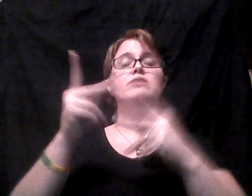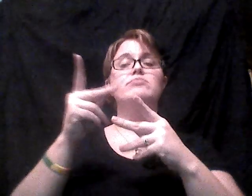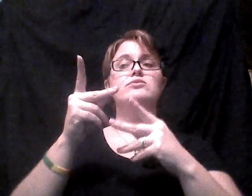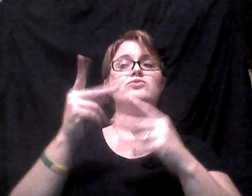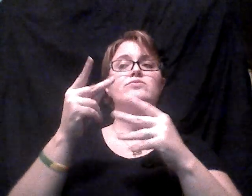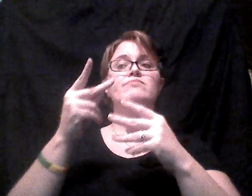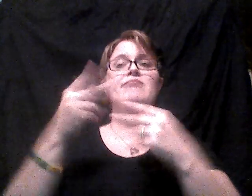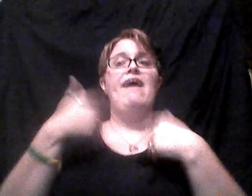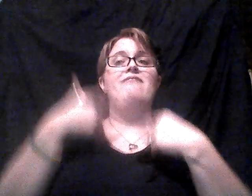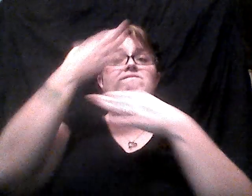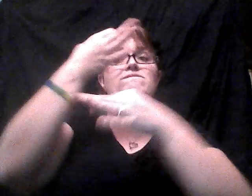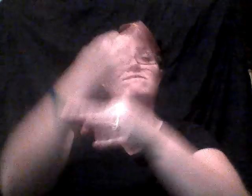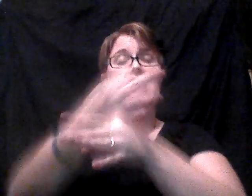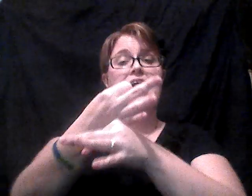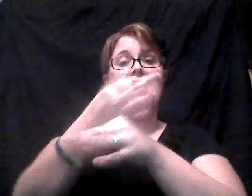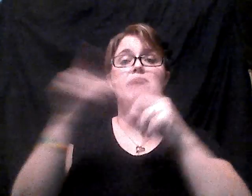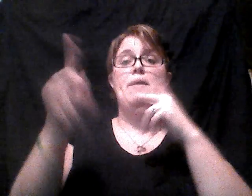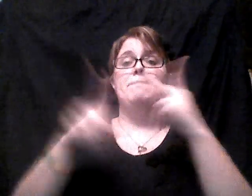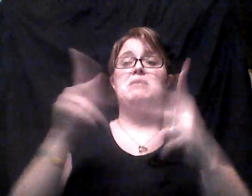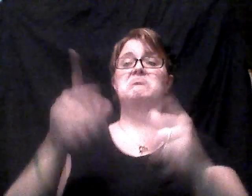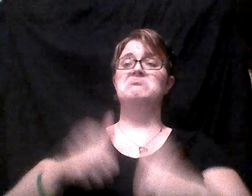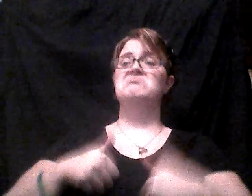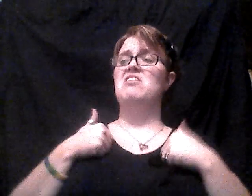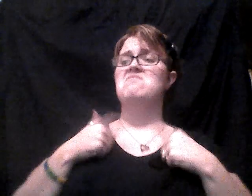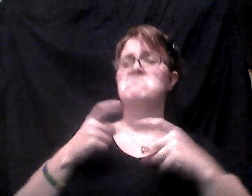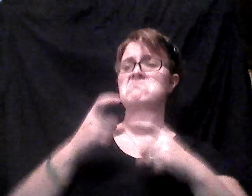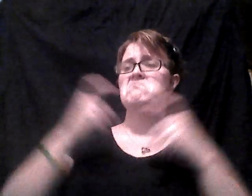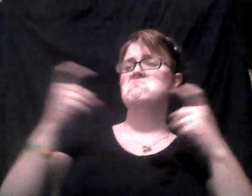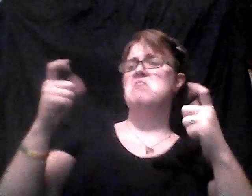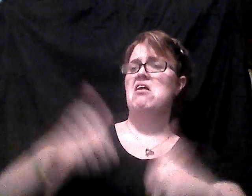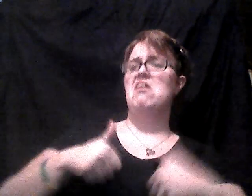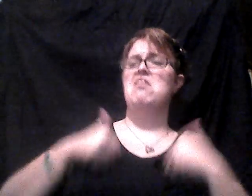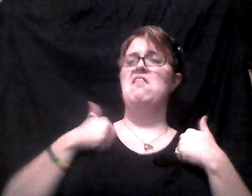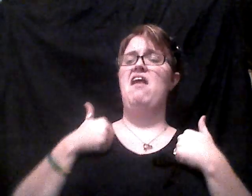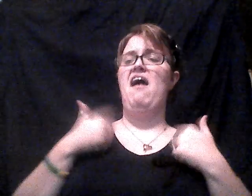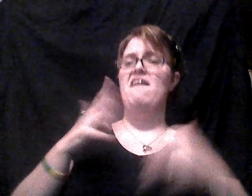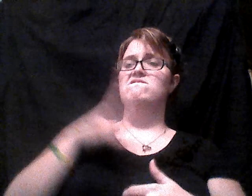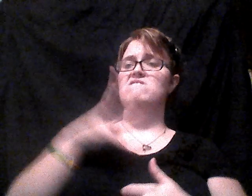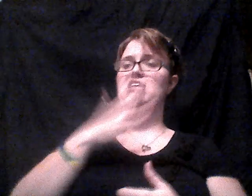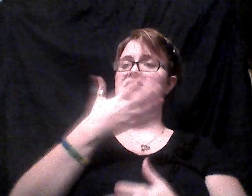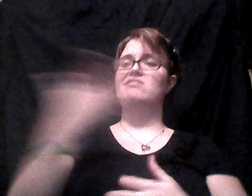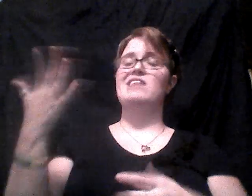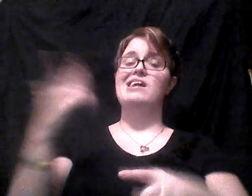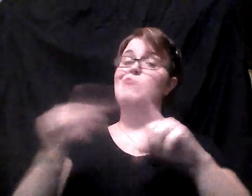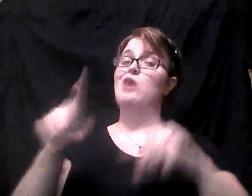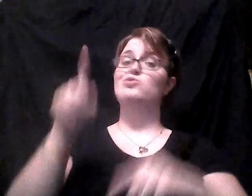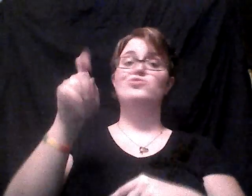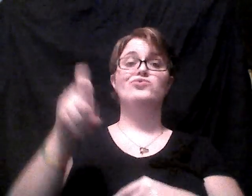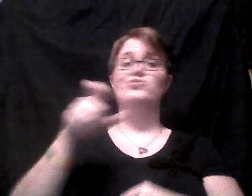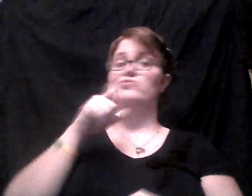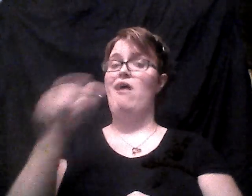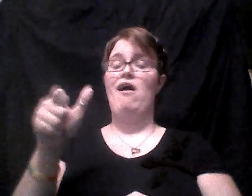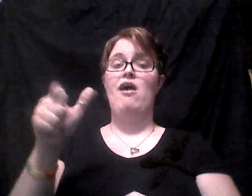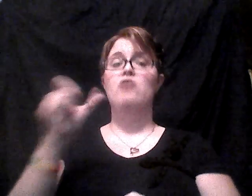and people were living a large life. A lot of people, maybe they shouldn't have been, but nevertheless, the kind of growth of credit and this